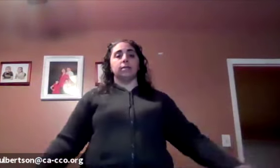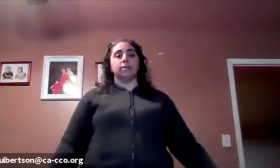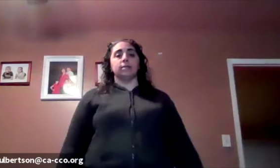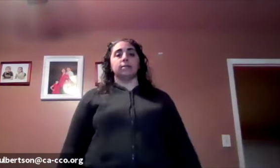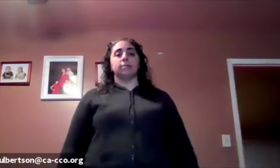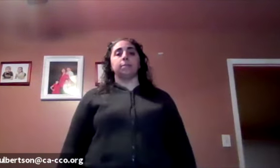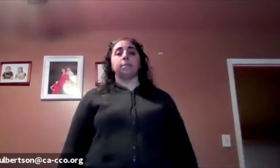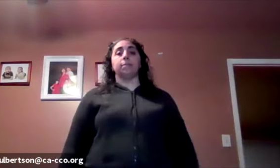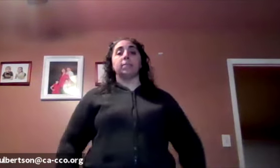gaze.